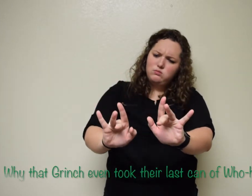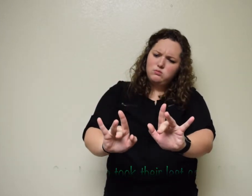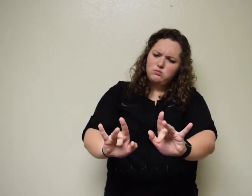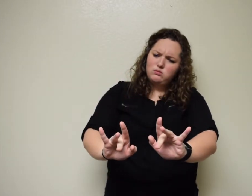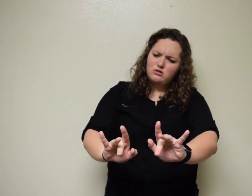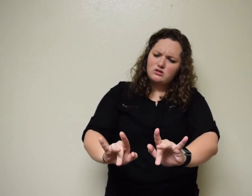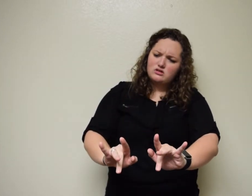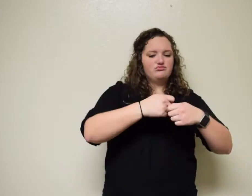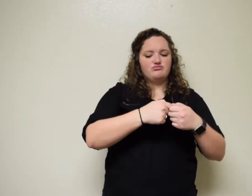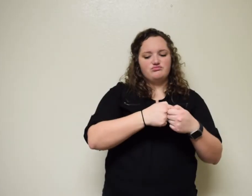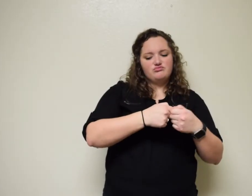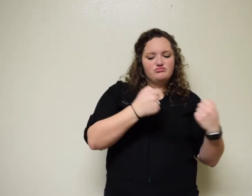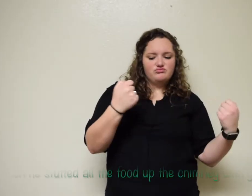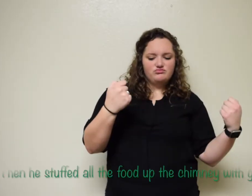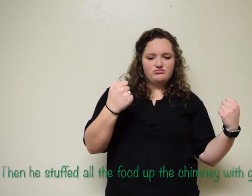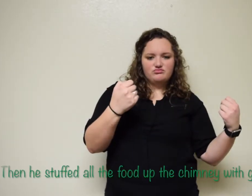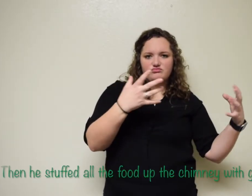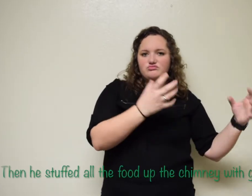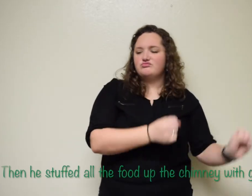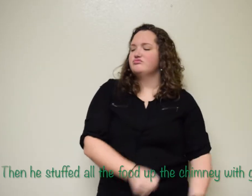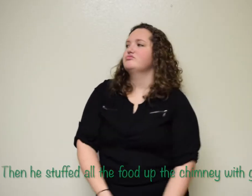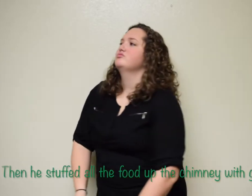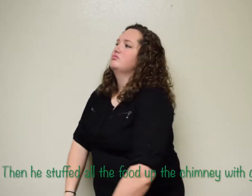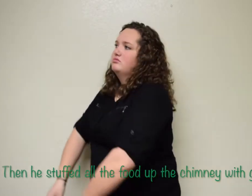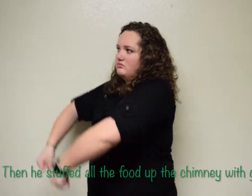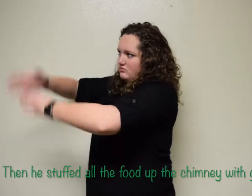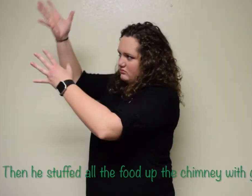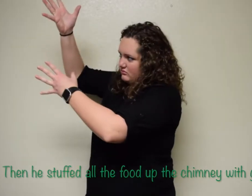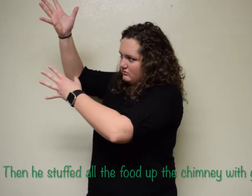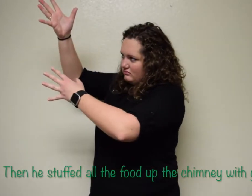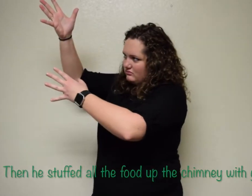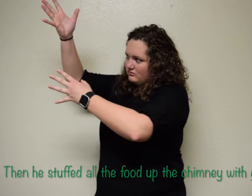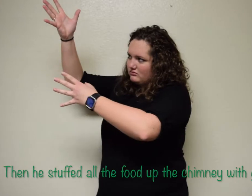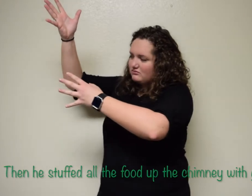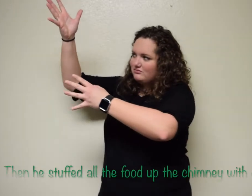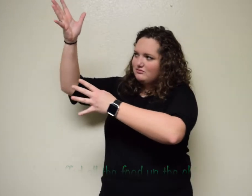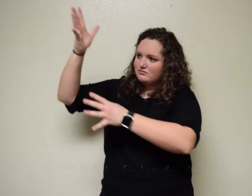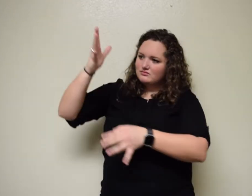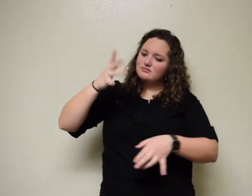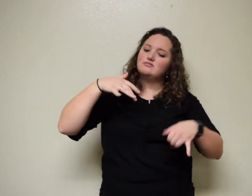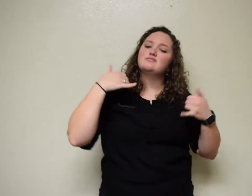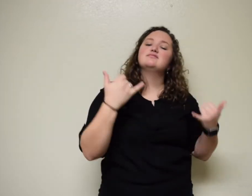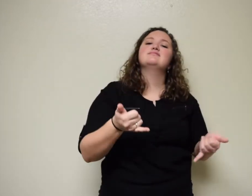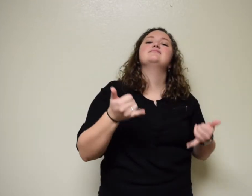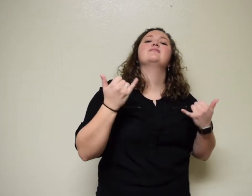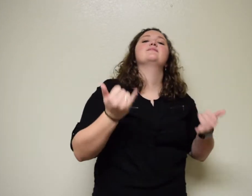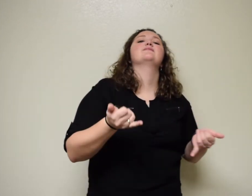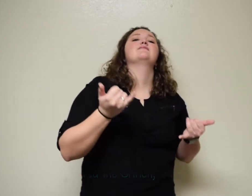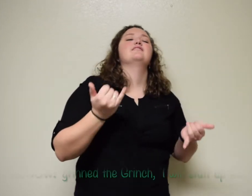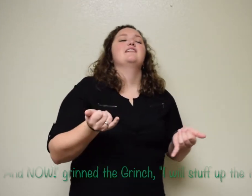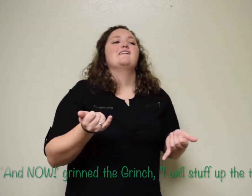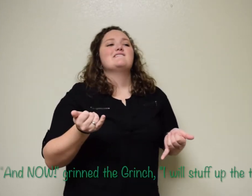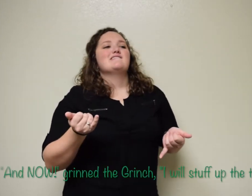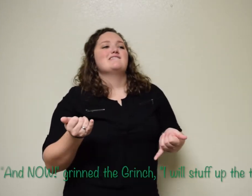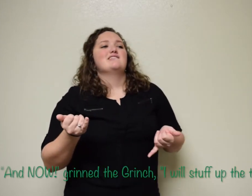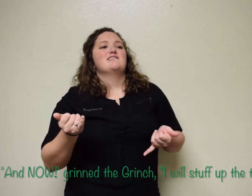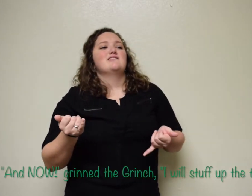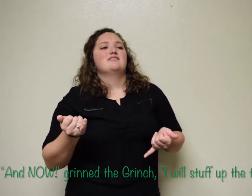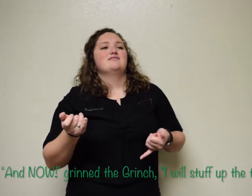then he stuffed all the food up the chimney with glee and now grinned the Grinch